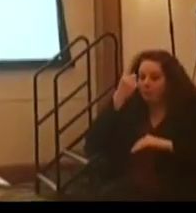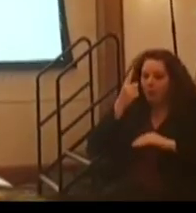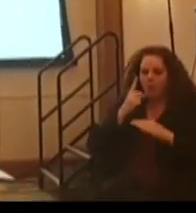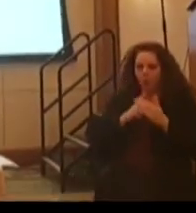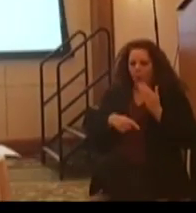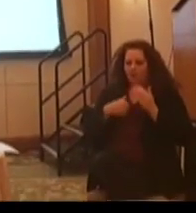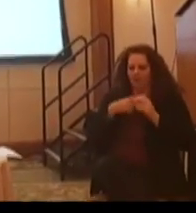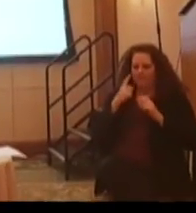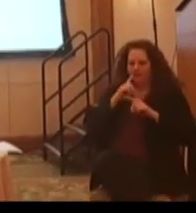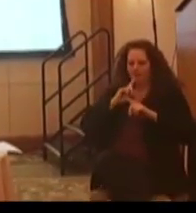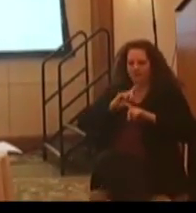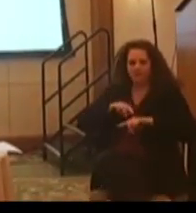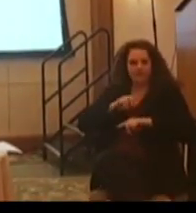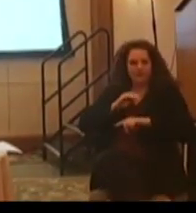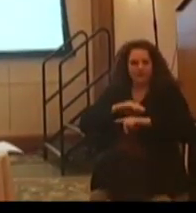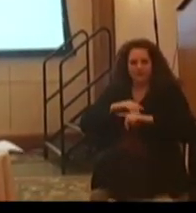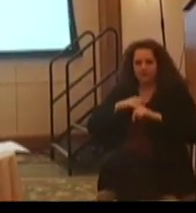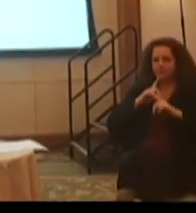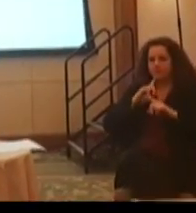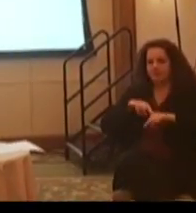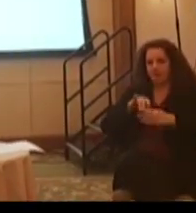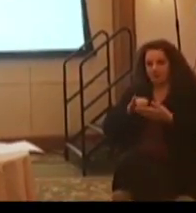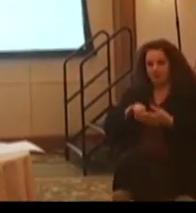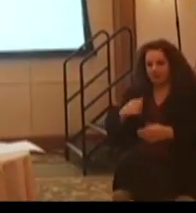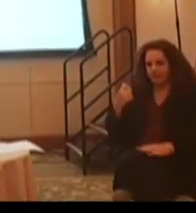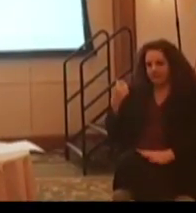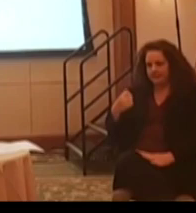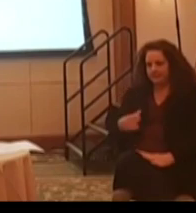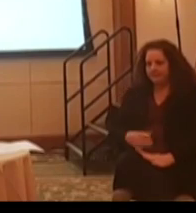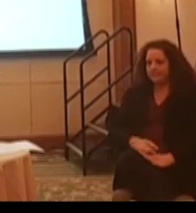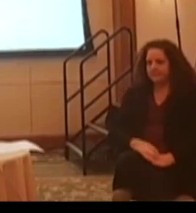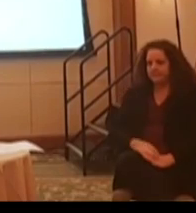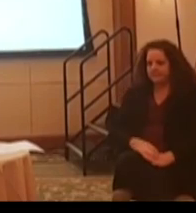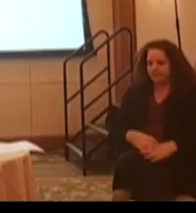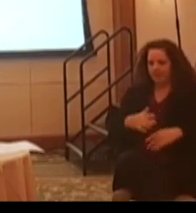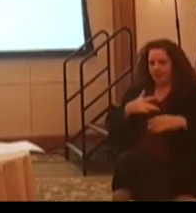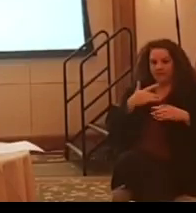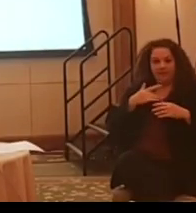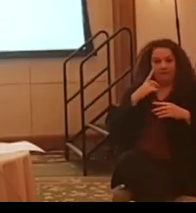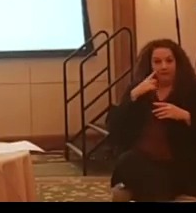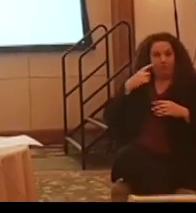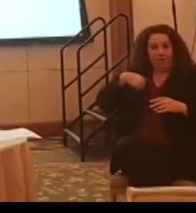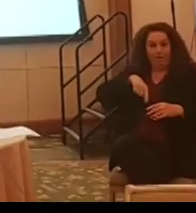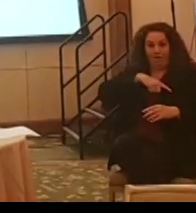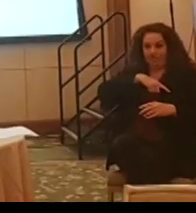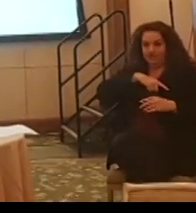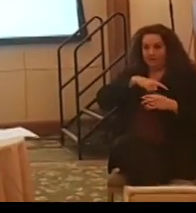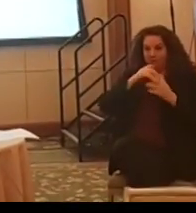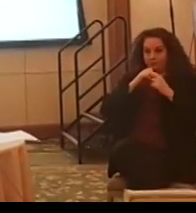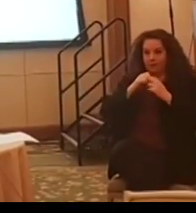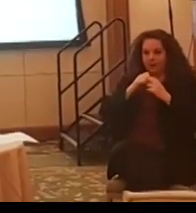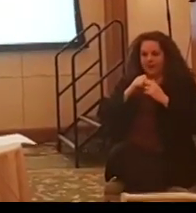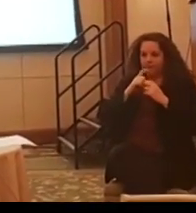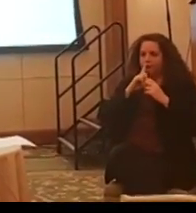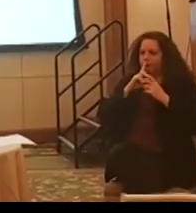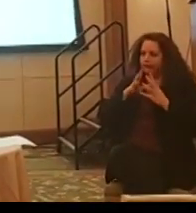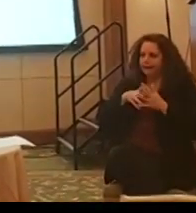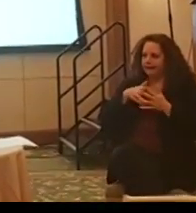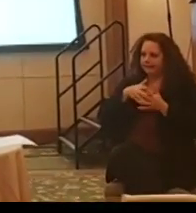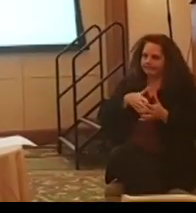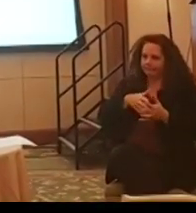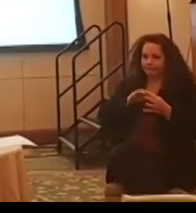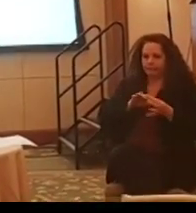to that. And so, like I said, I thought for the exercise that we would go through today, we'd really ground it in this idea of